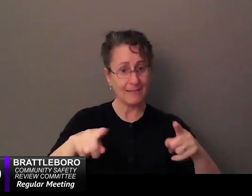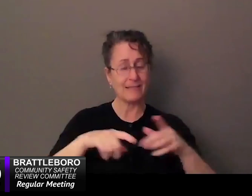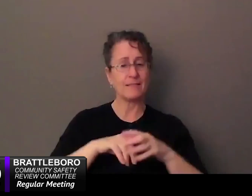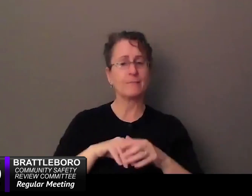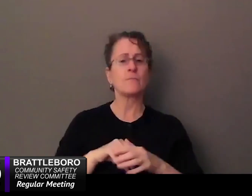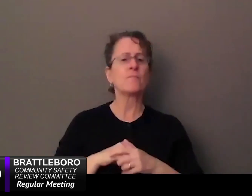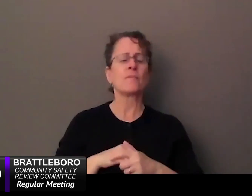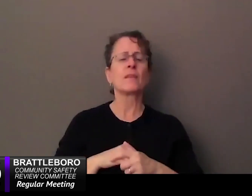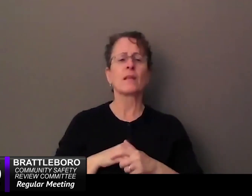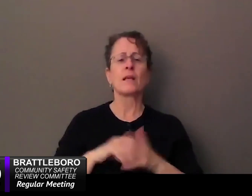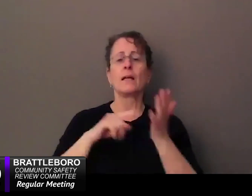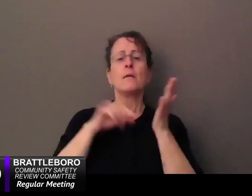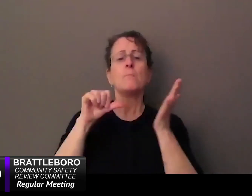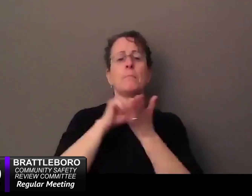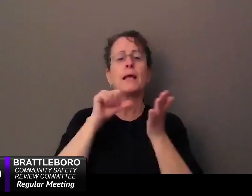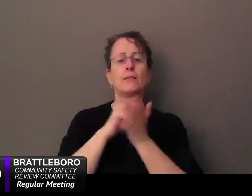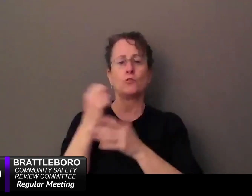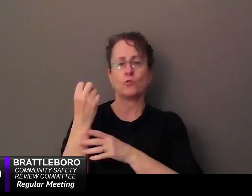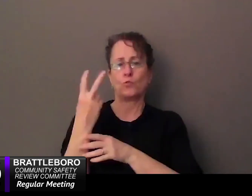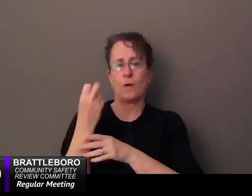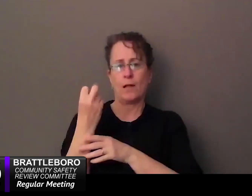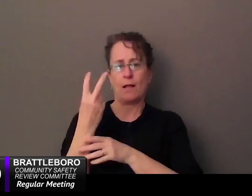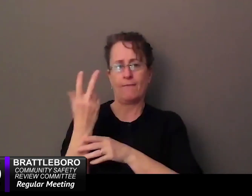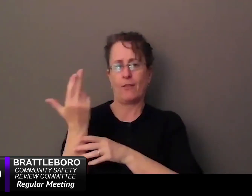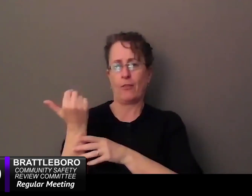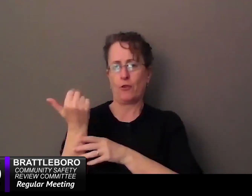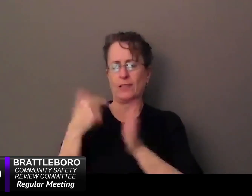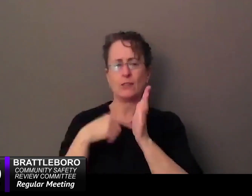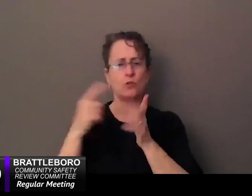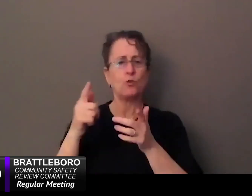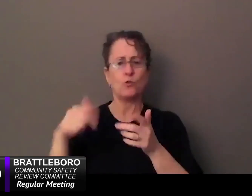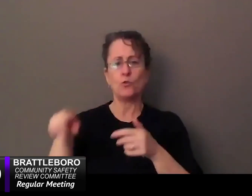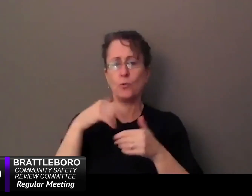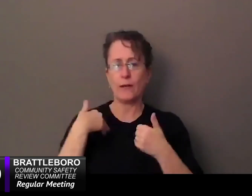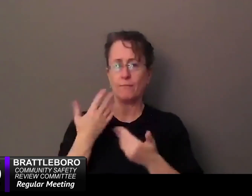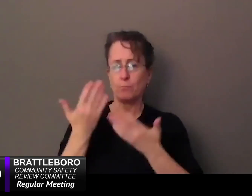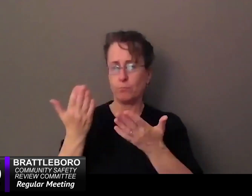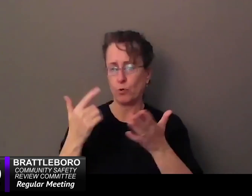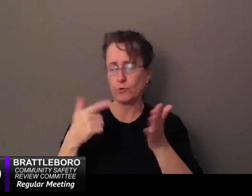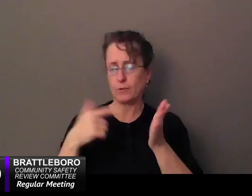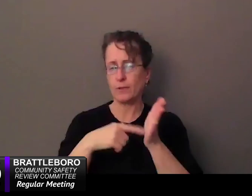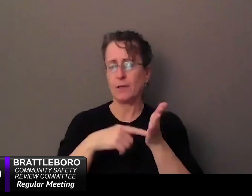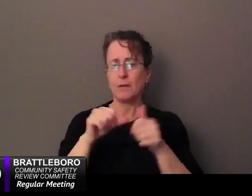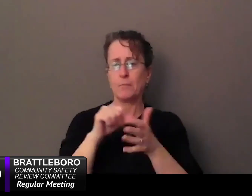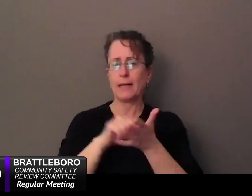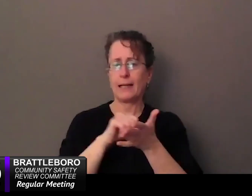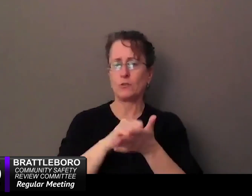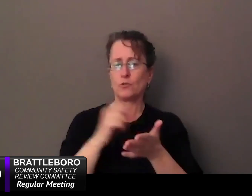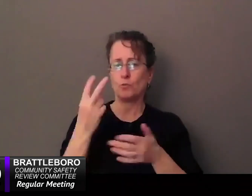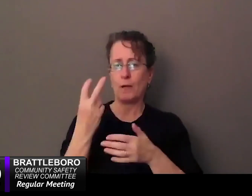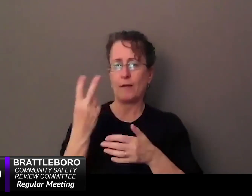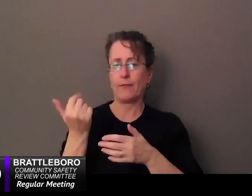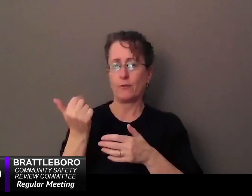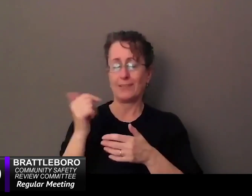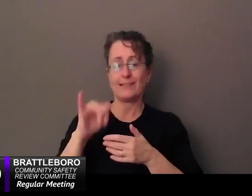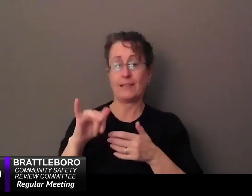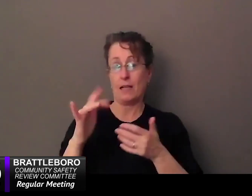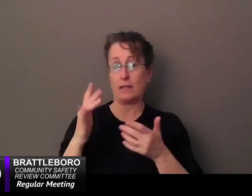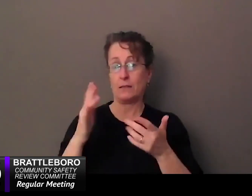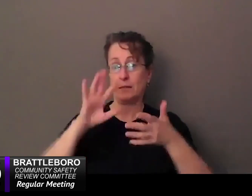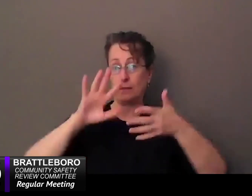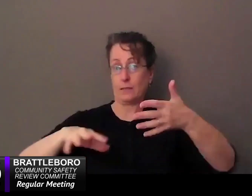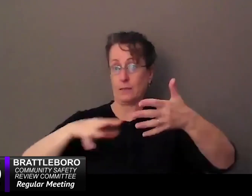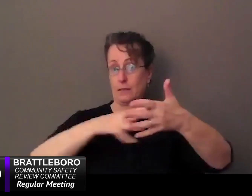the schedule, page 12 and 13 of the proposal, if you have it in front of you. You know, I want to be clear that the schedule